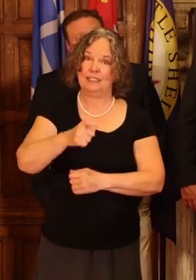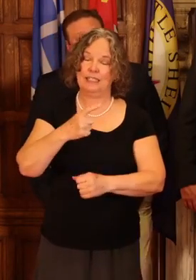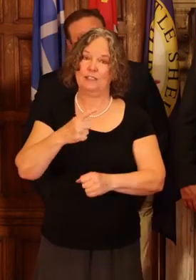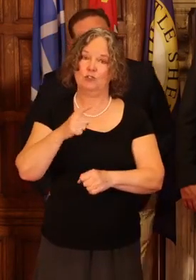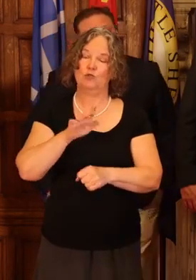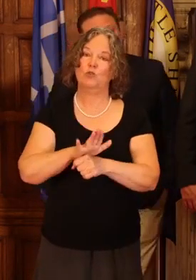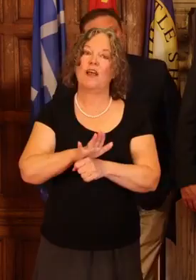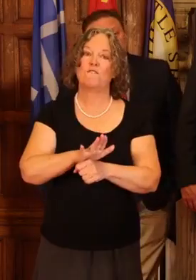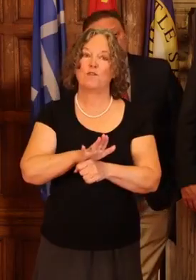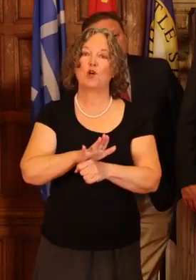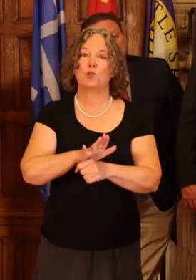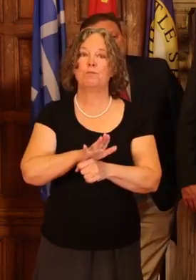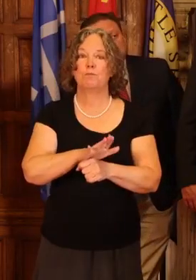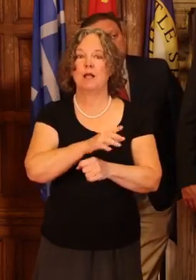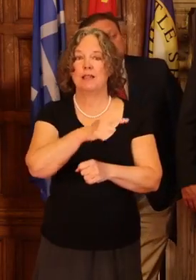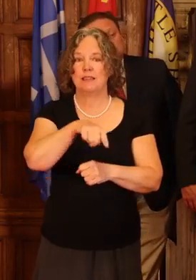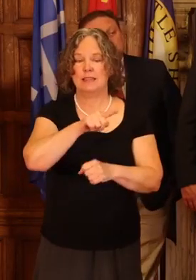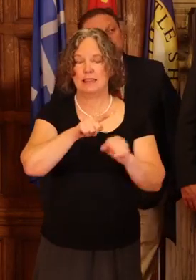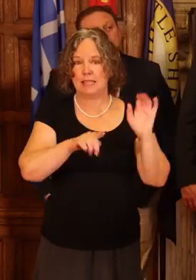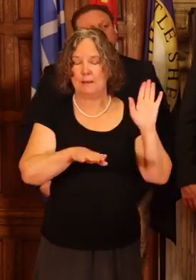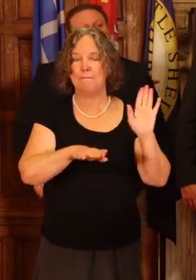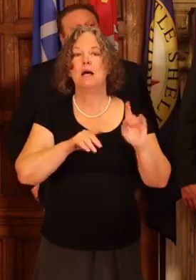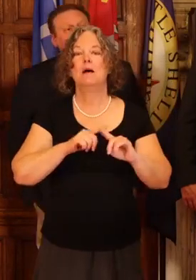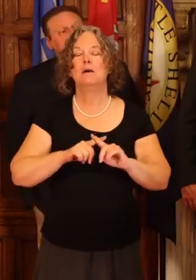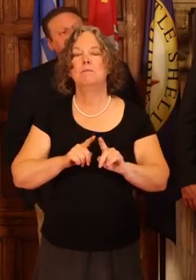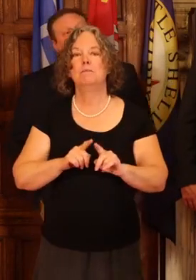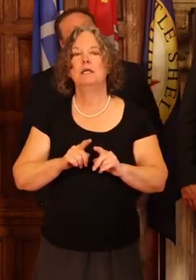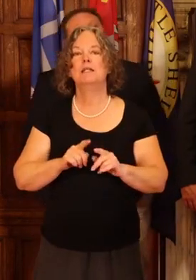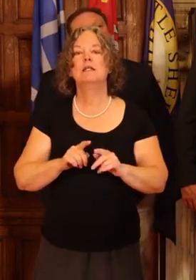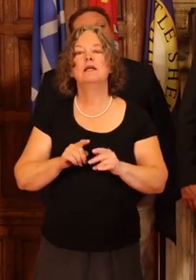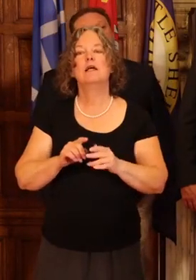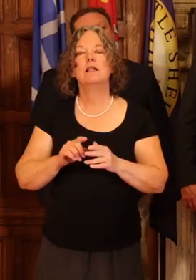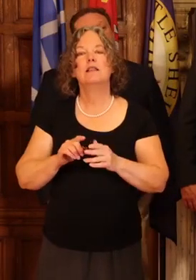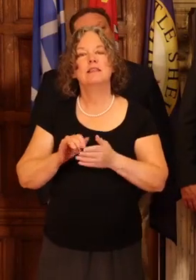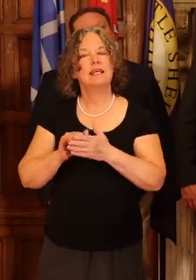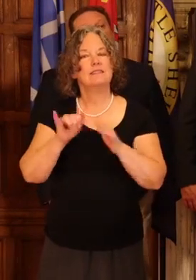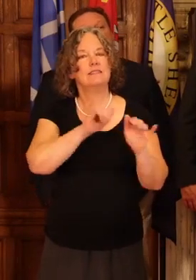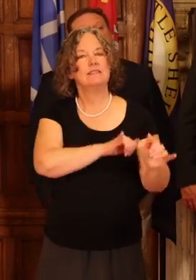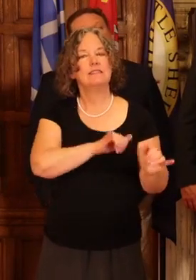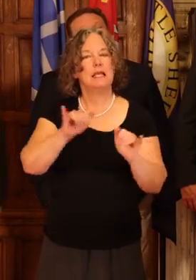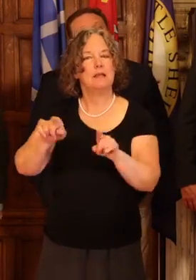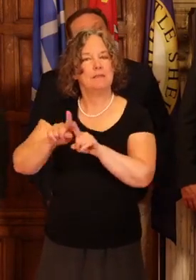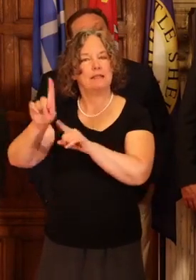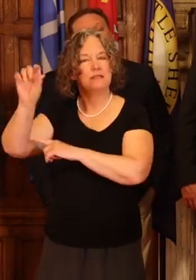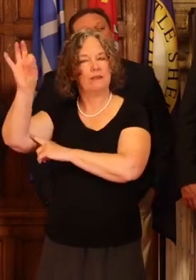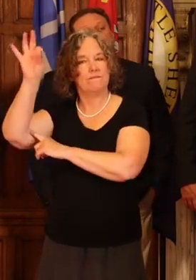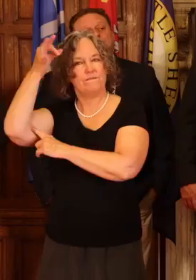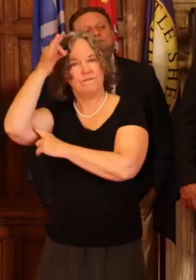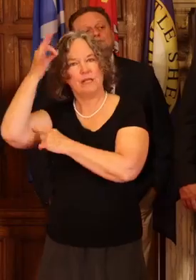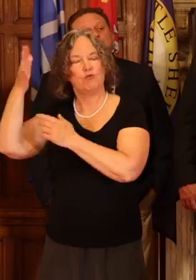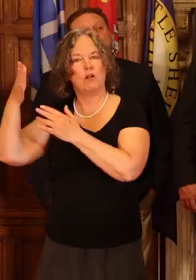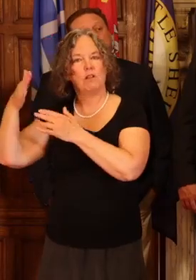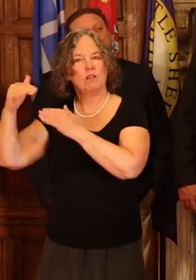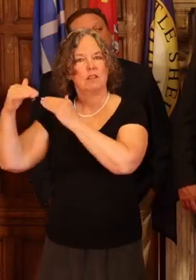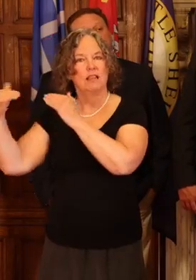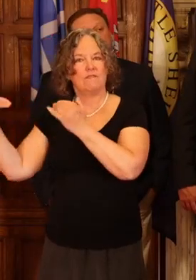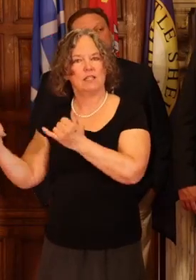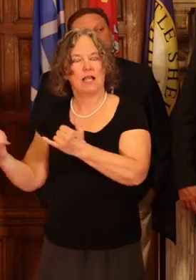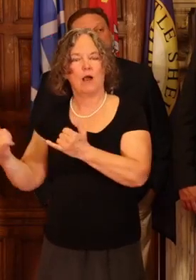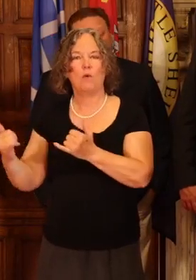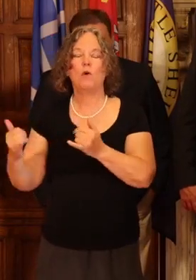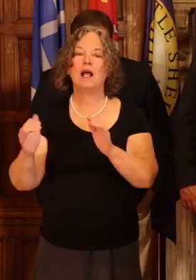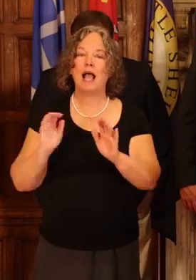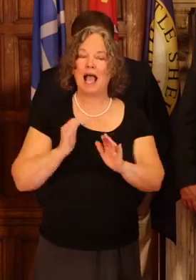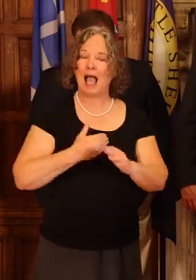for re-election. That's the way it should be. It's the way it is at our federal level. It's the way it is for every other appointed. And just to put this in context,